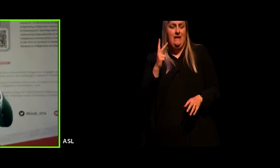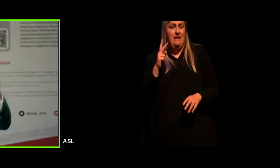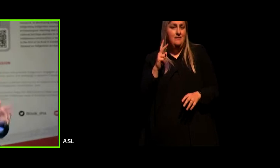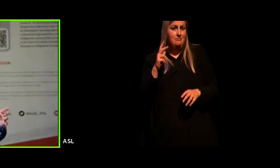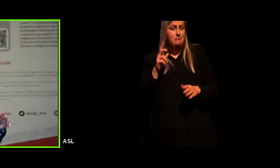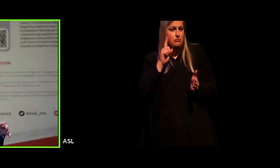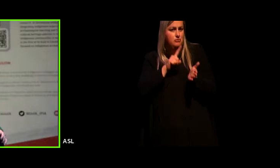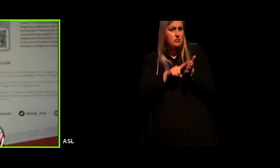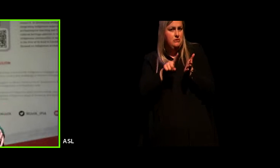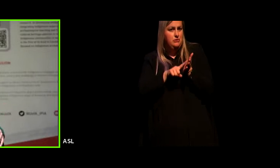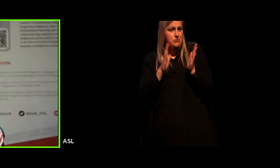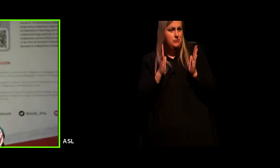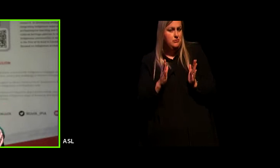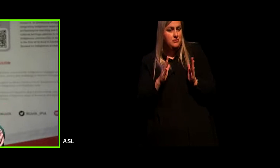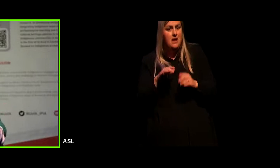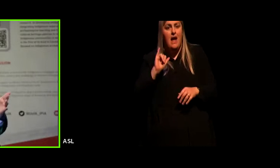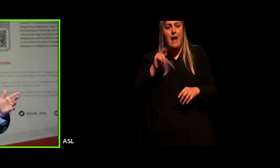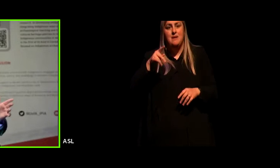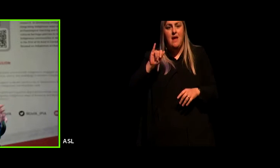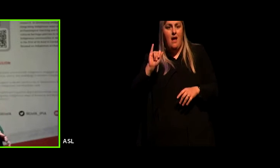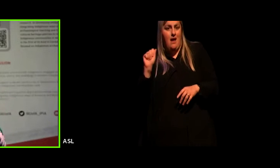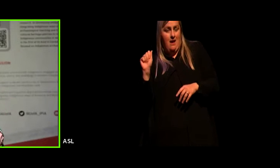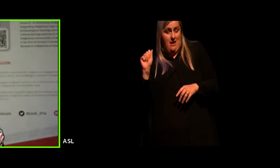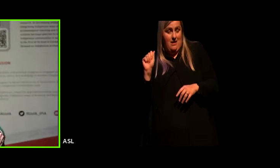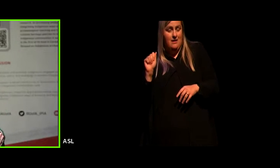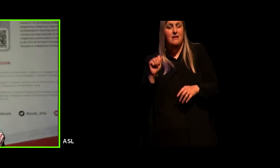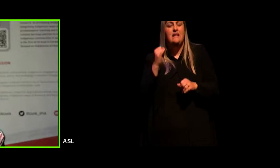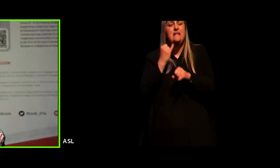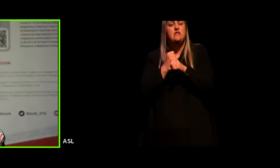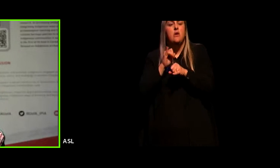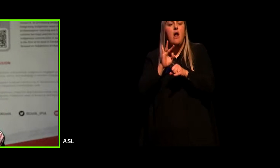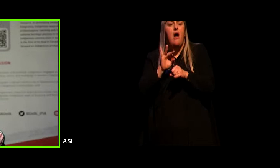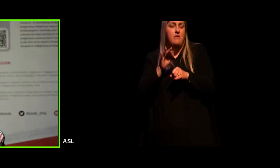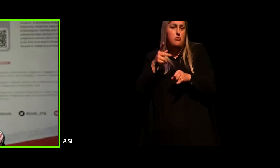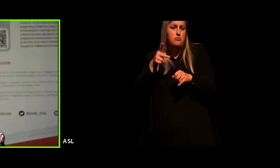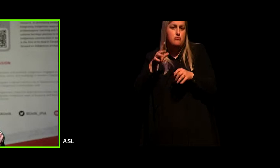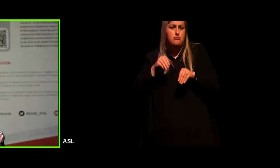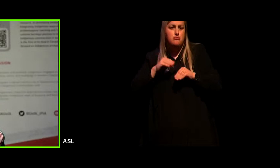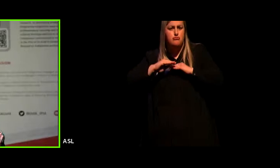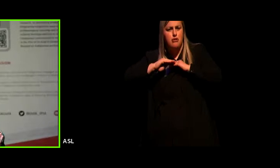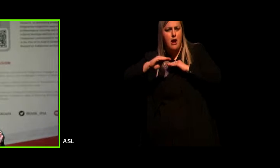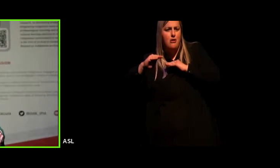scholars, IPIA scholars, the Institute of Prairie and Indigenous Archaeology,